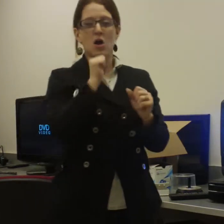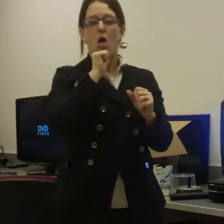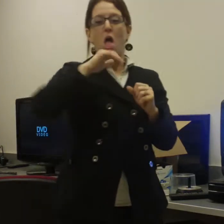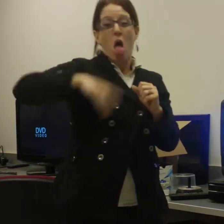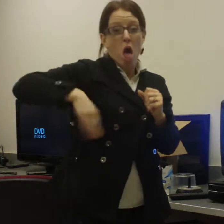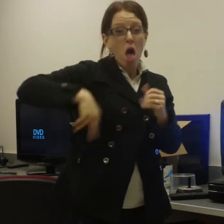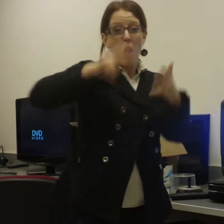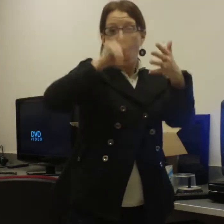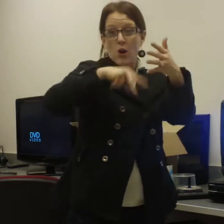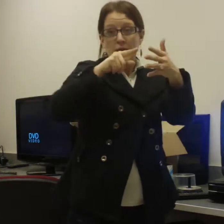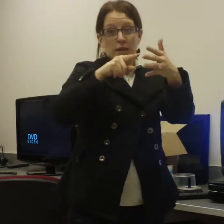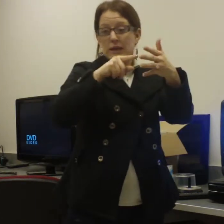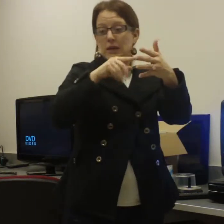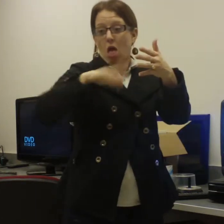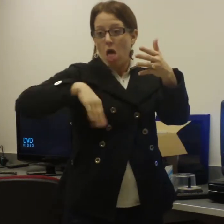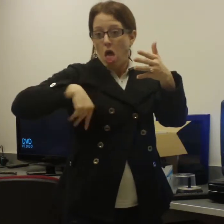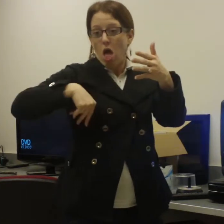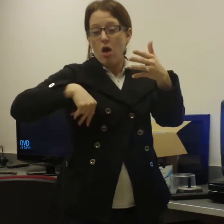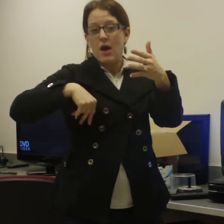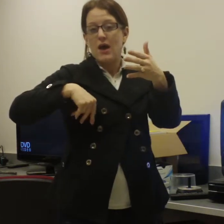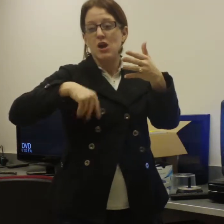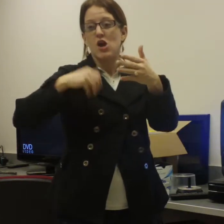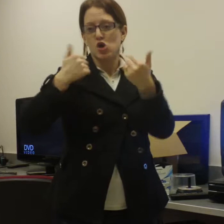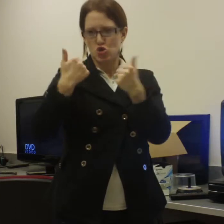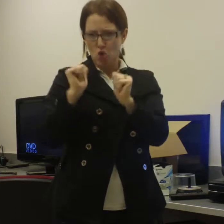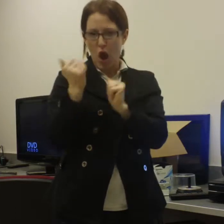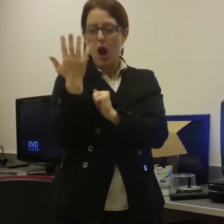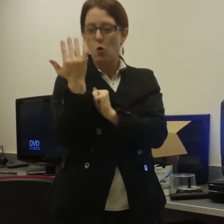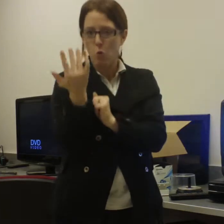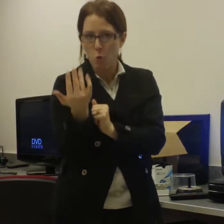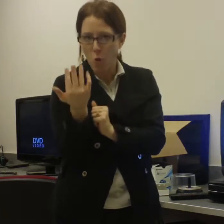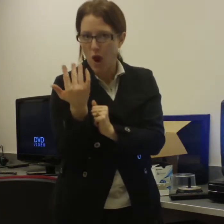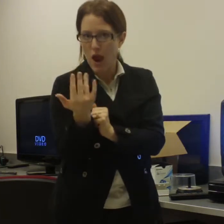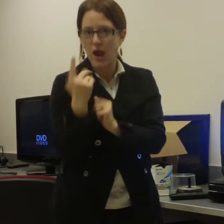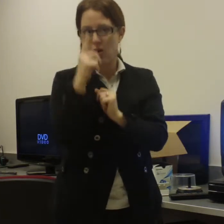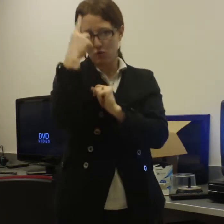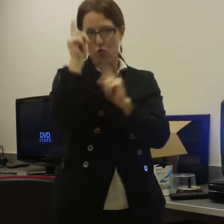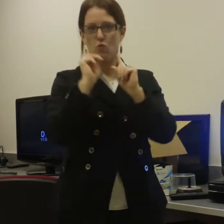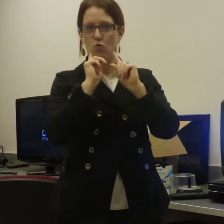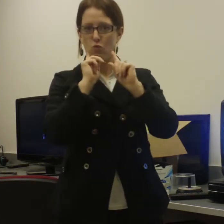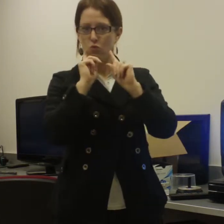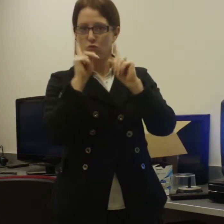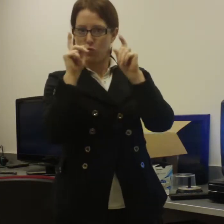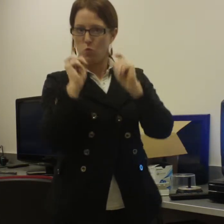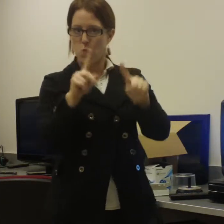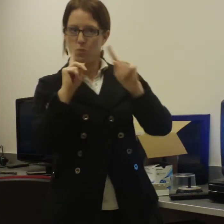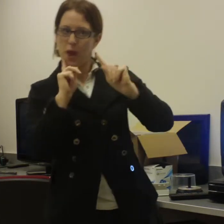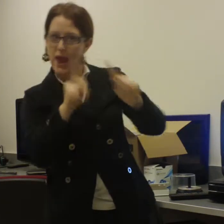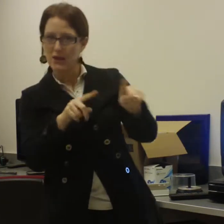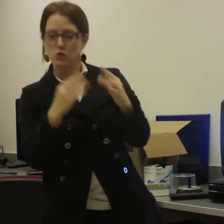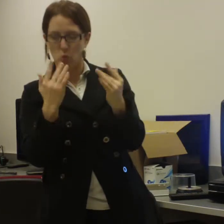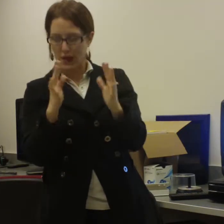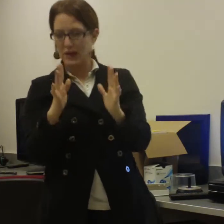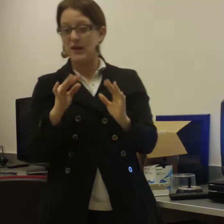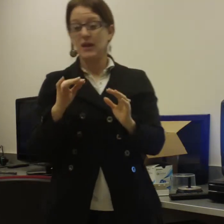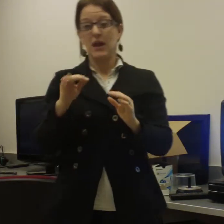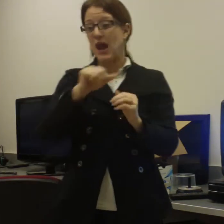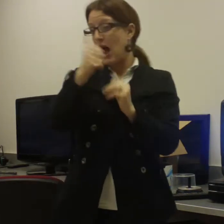introduction, try and hold back a little bit about answering questions for a minute. The rest of you that haven't read the introduction, take a look at the picture